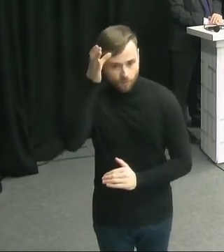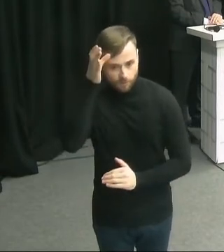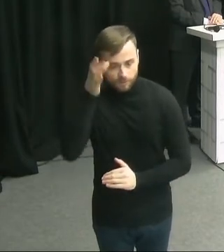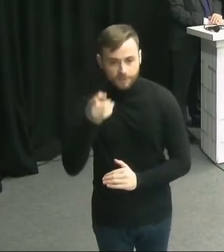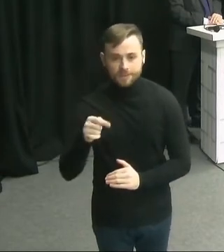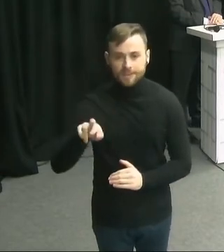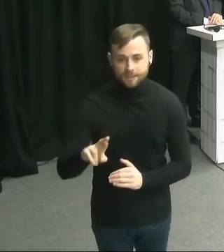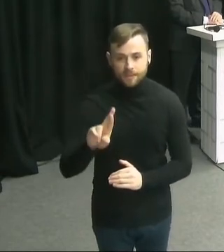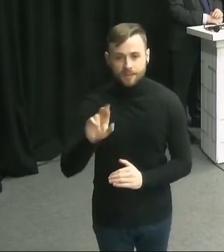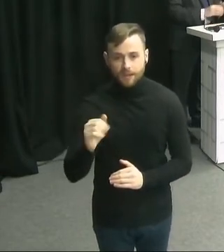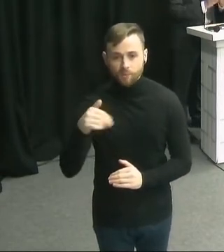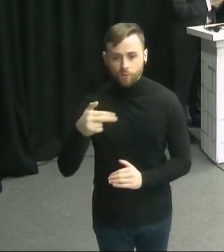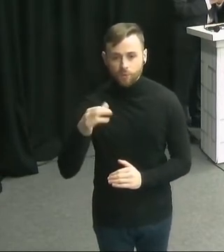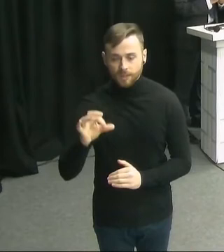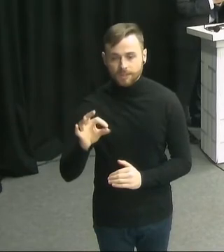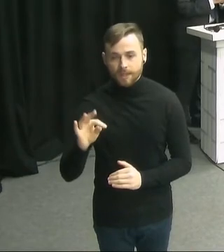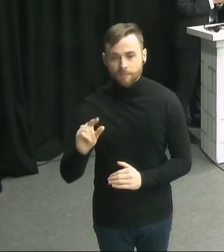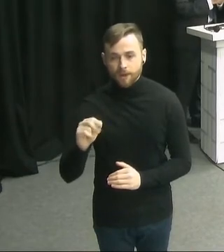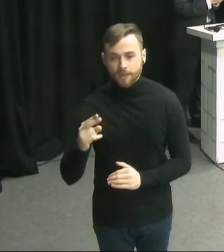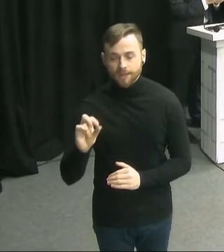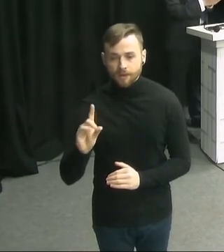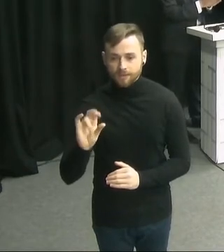Professor Ramūnas Stepanauskas.